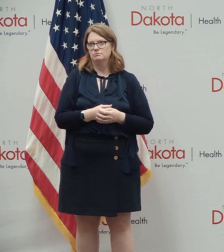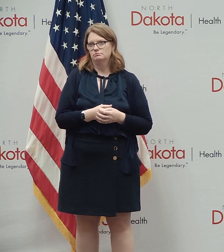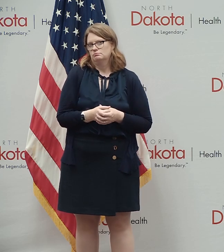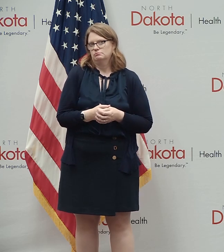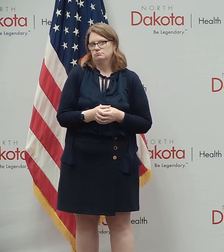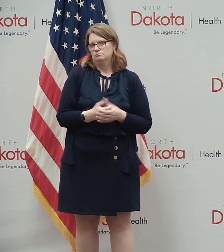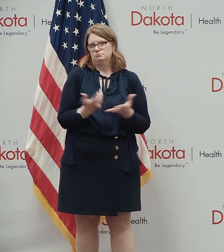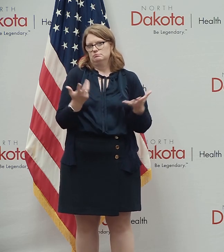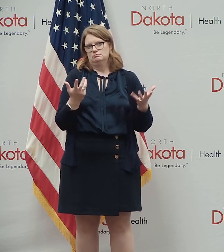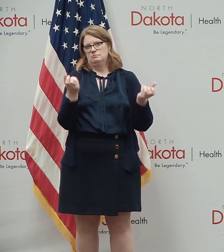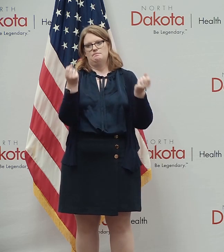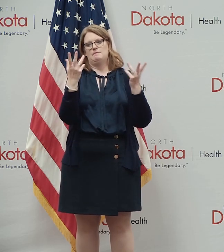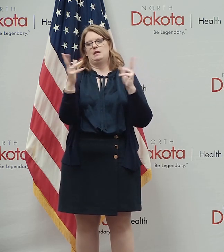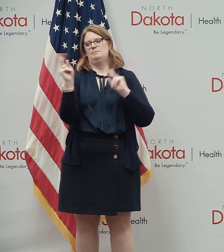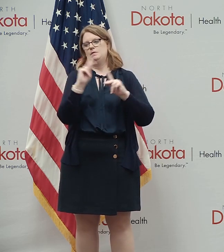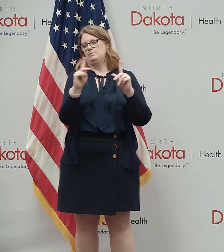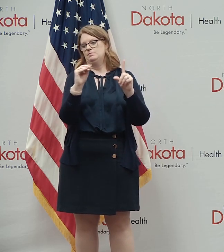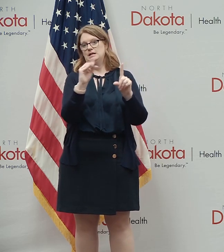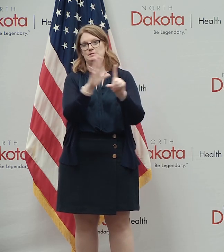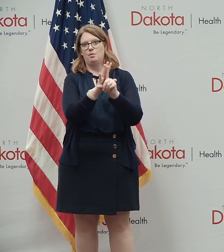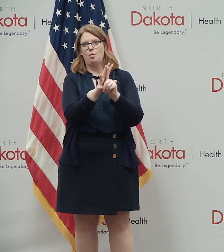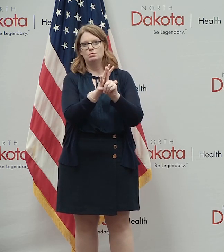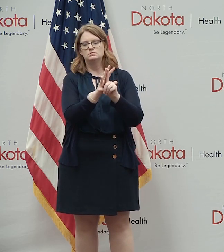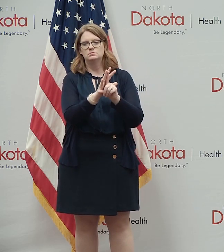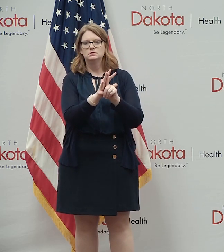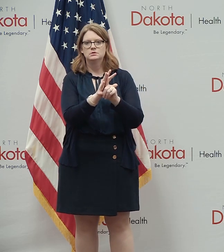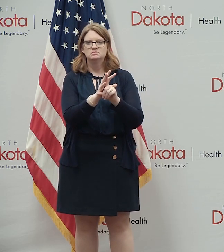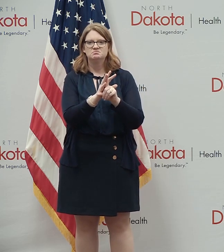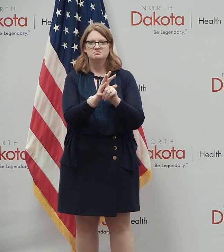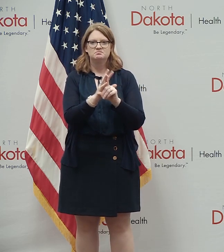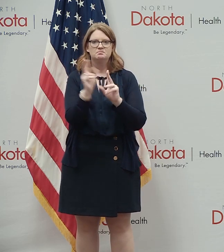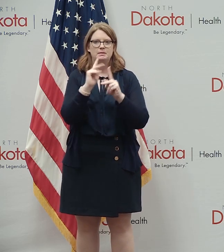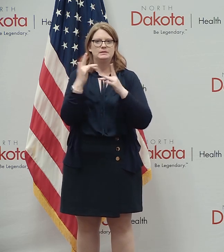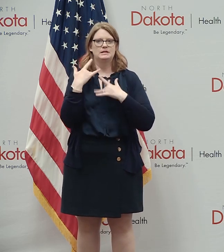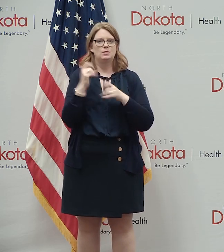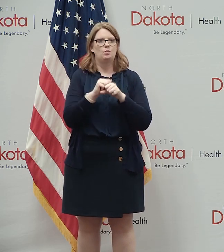being exposed to positives are people that work in healthcare.